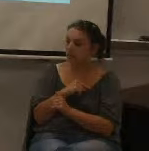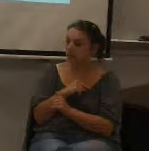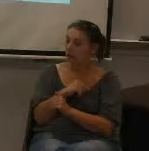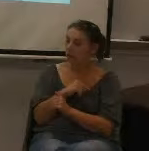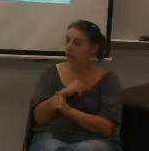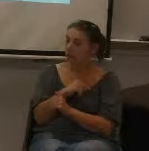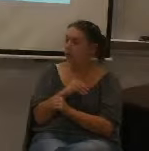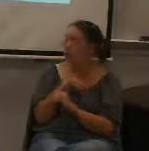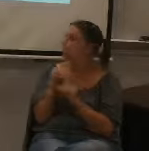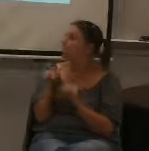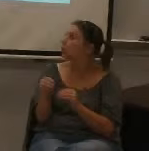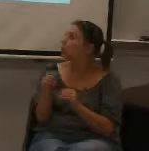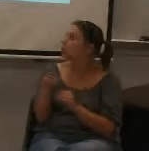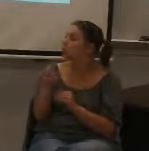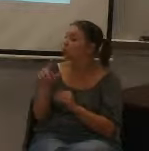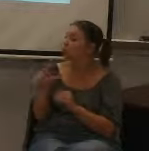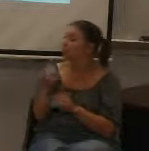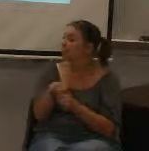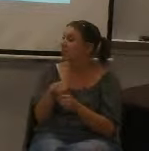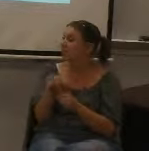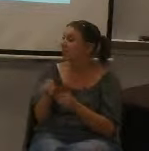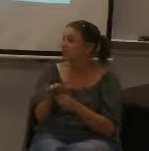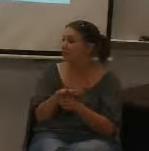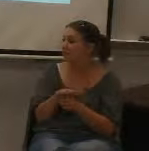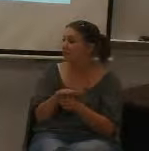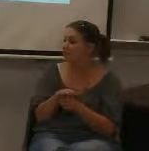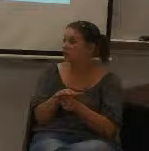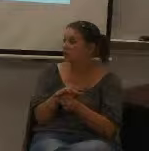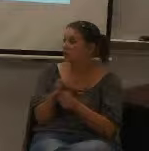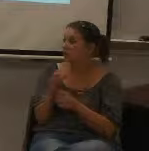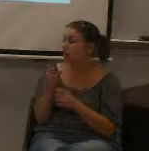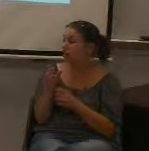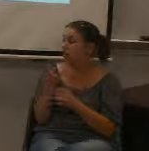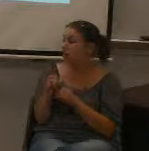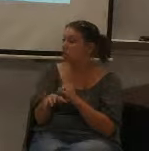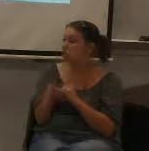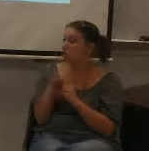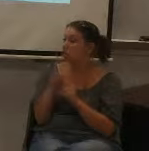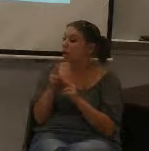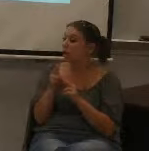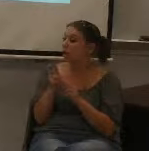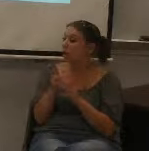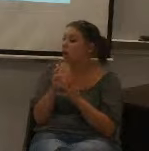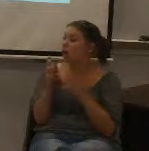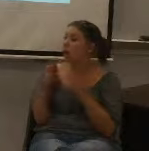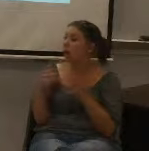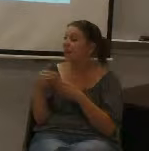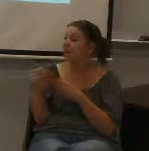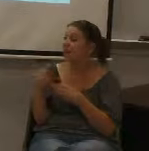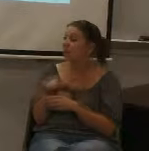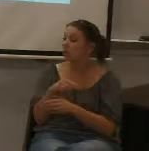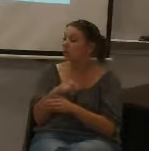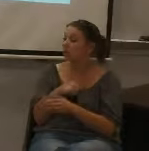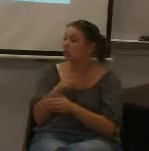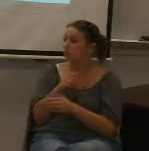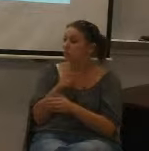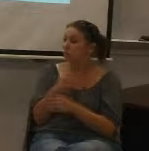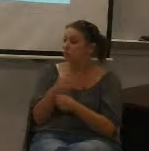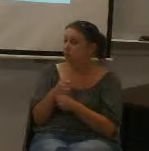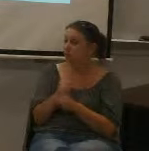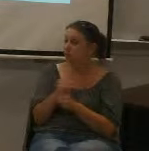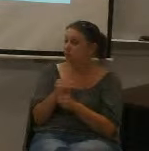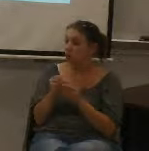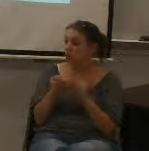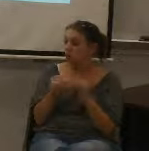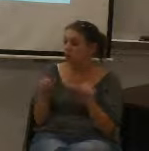pull a well in to these areas and we pump very heavily out of them, what we'll do is we'll deplete the groundwater level around there. So